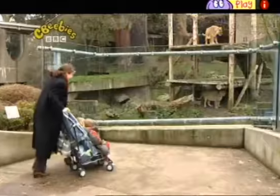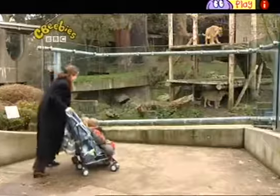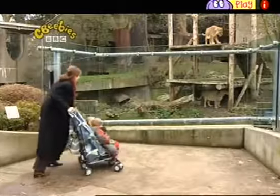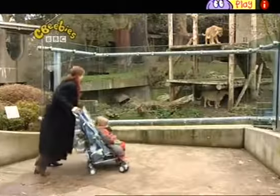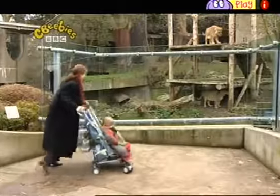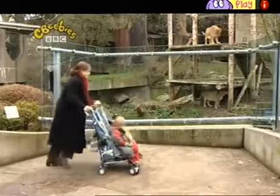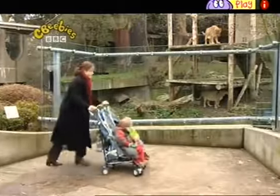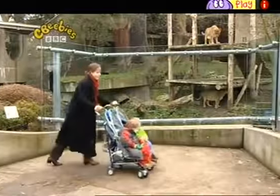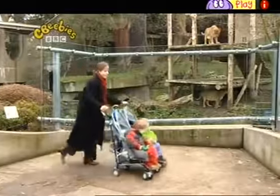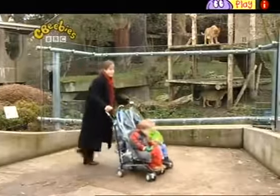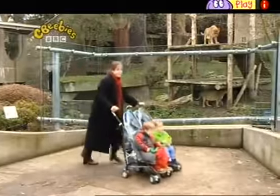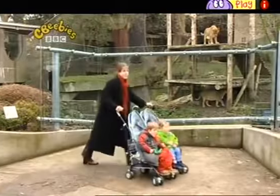Let's go and look at another animal.